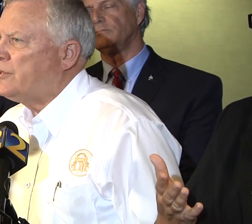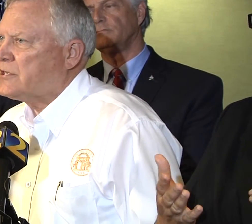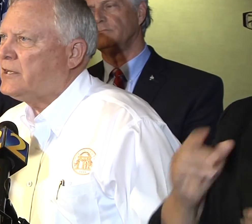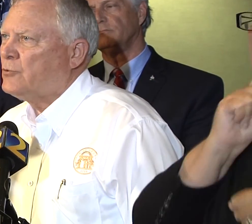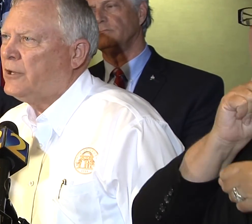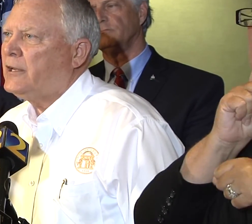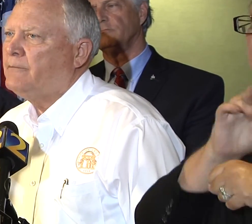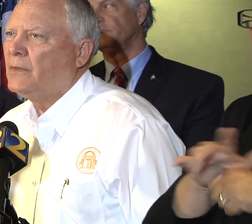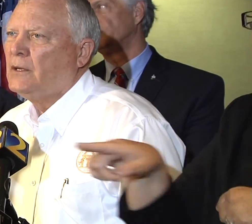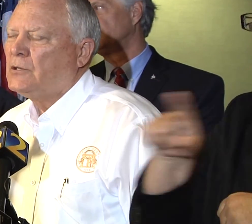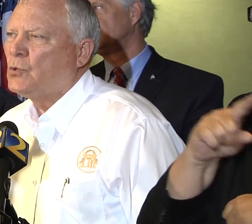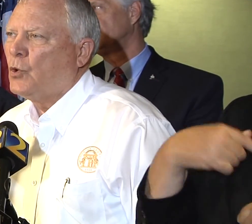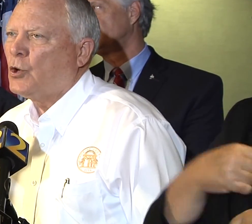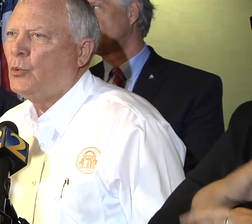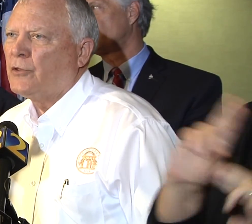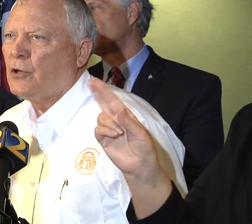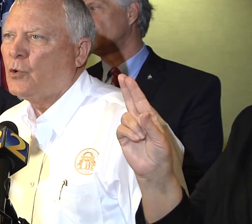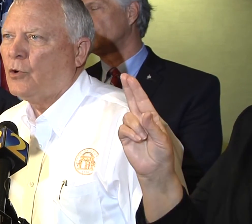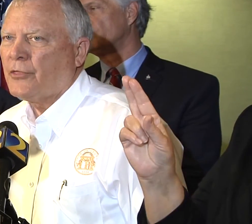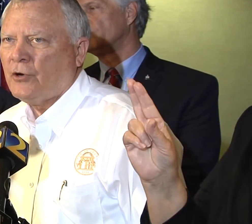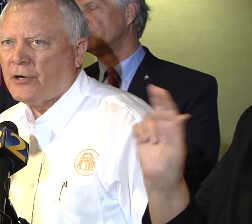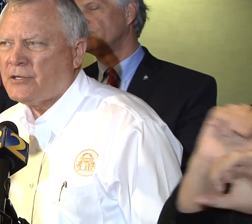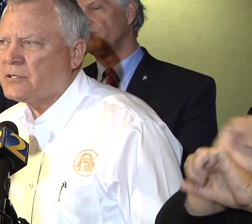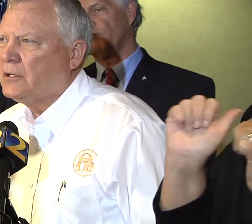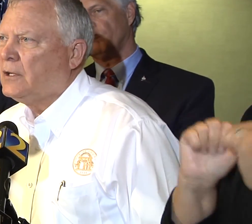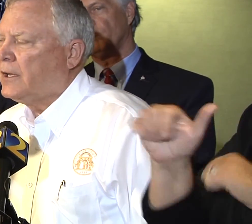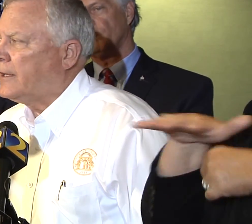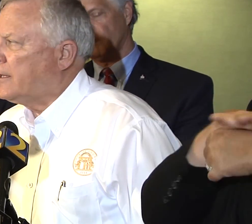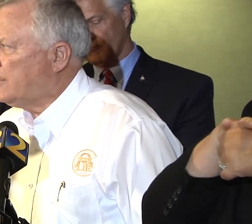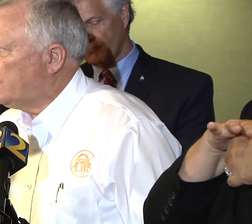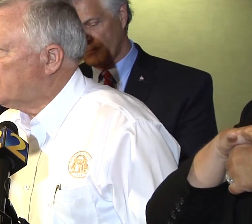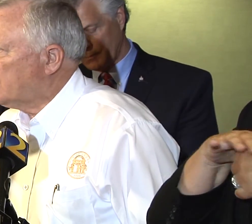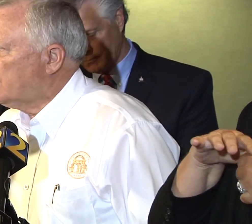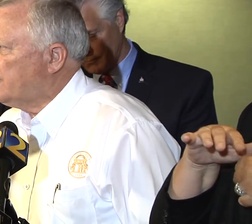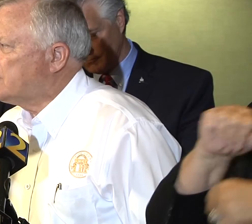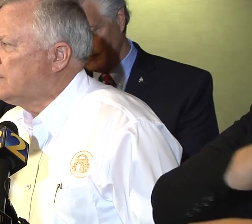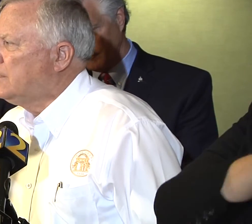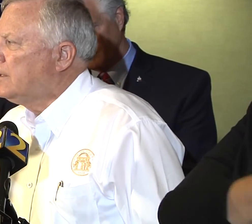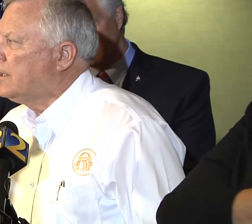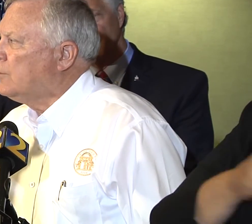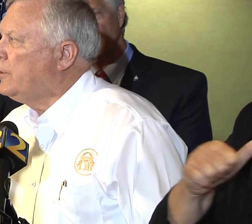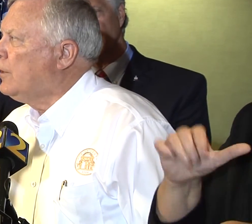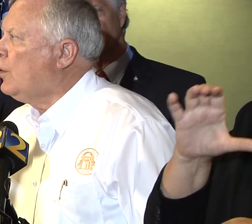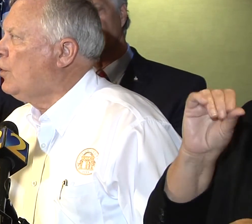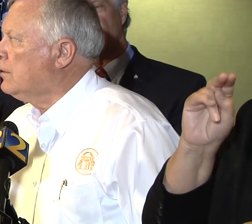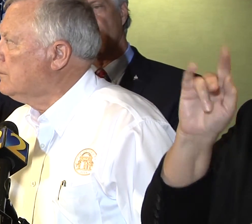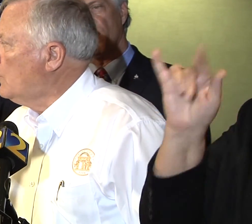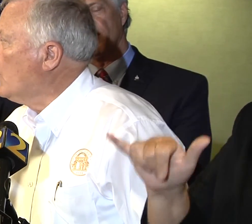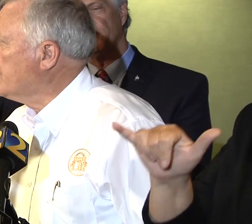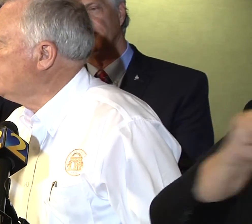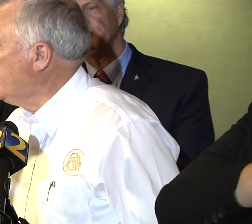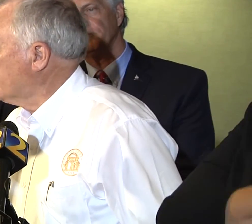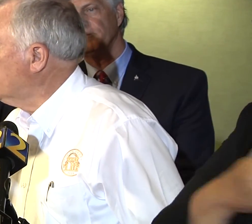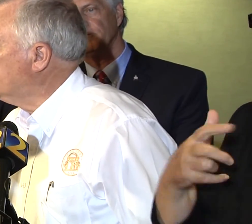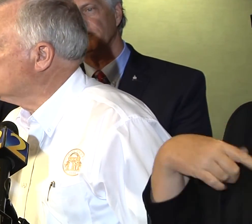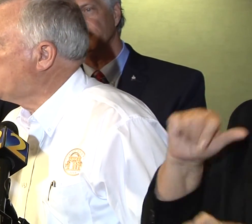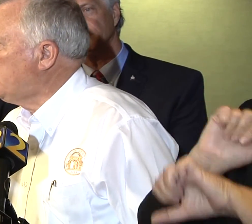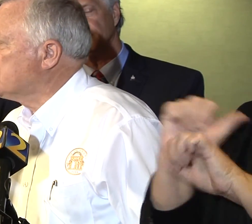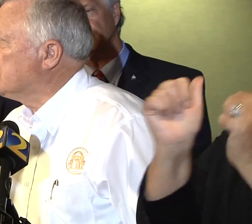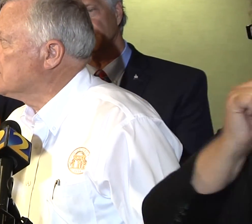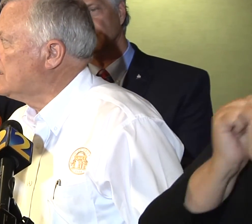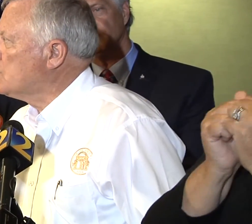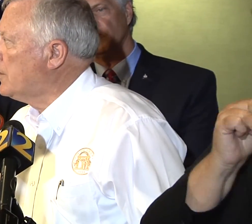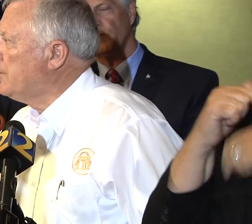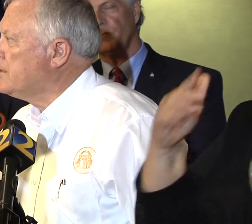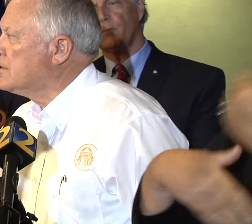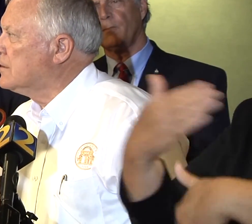that we stand ready to work with local authorities and county authorities, and we all work together in this